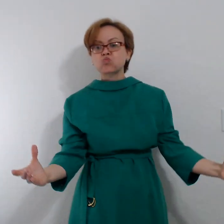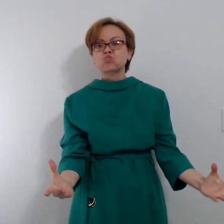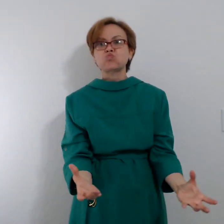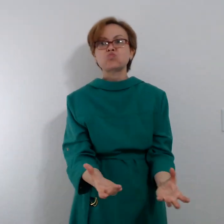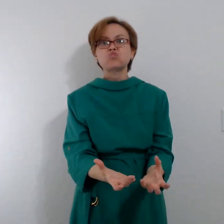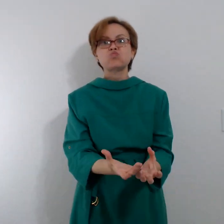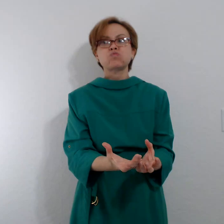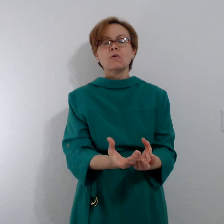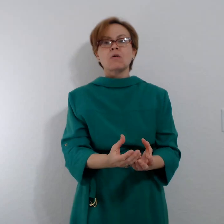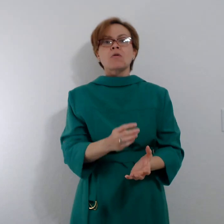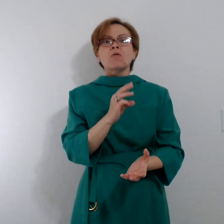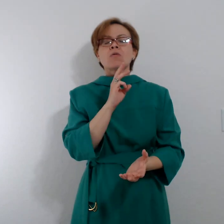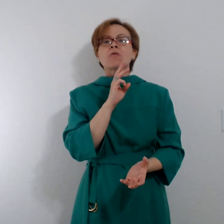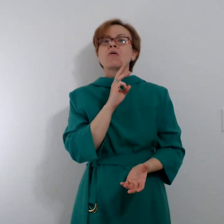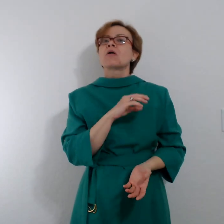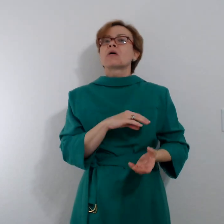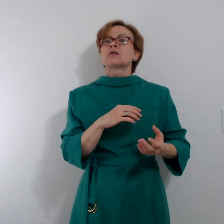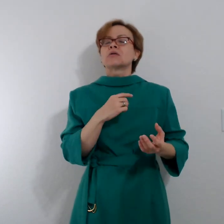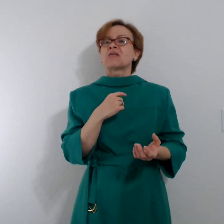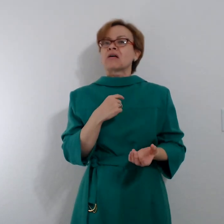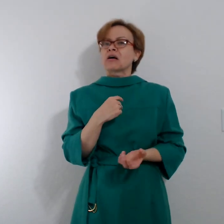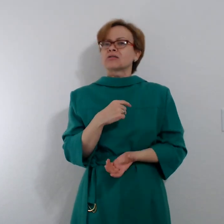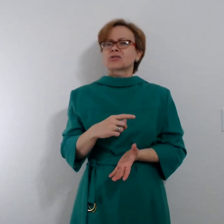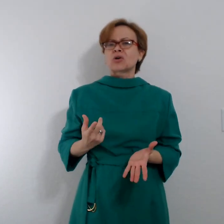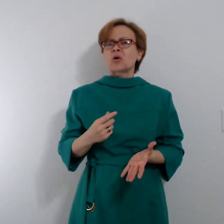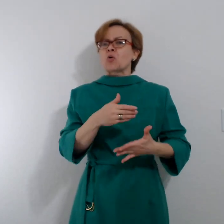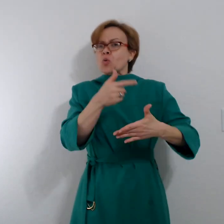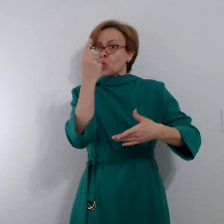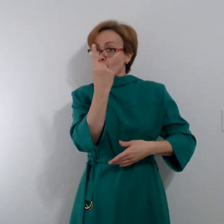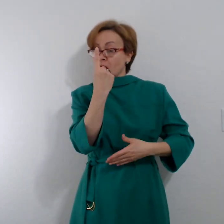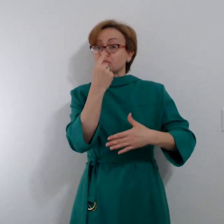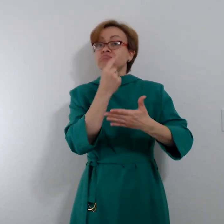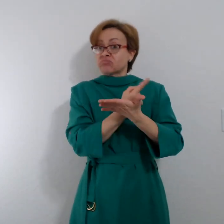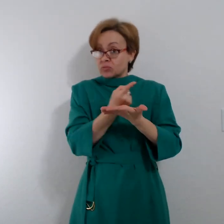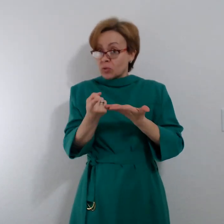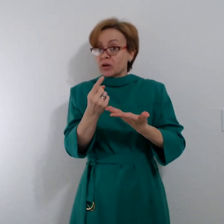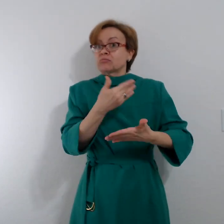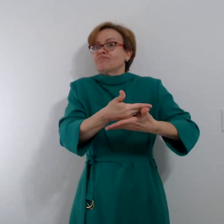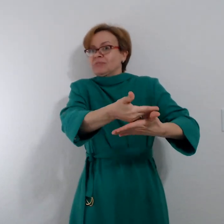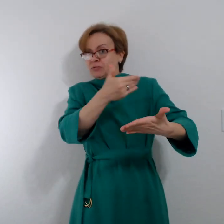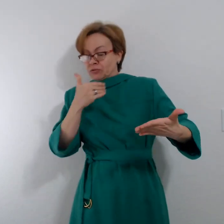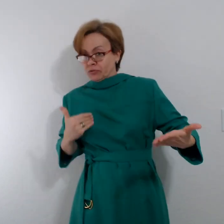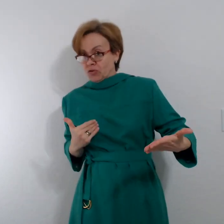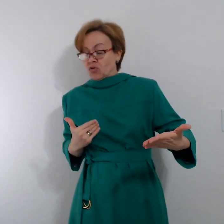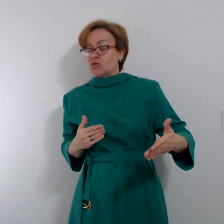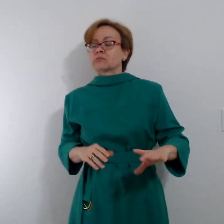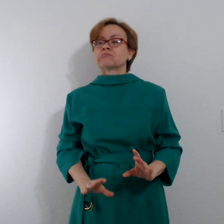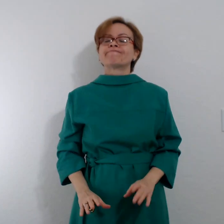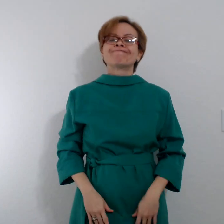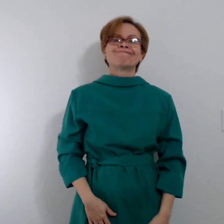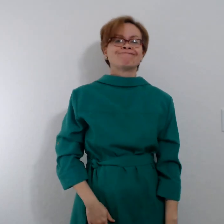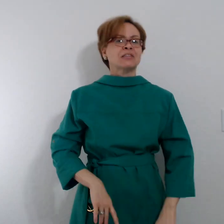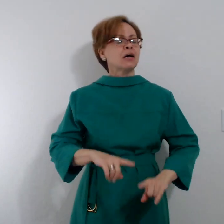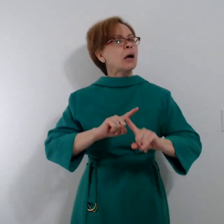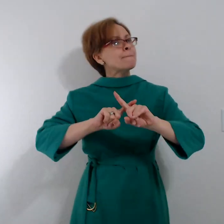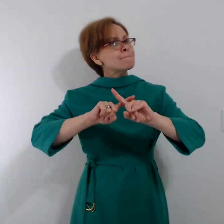and I thought everything seemed to be on track. 2 days before my big breath hold attempt for